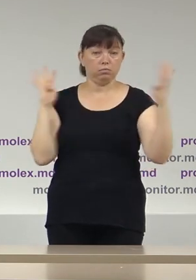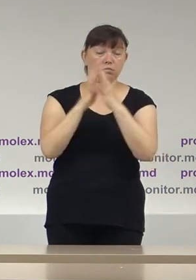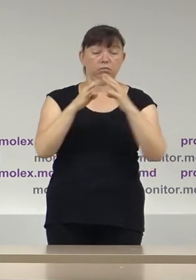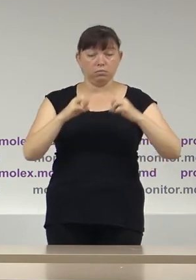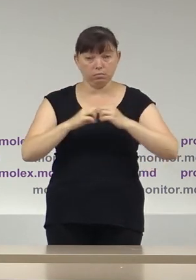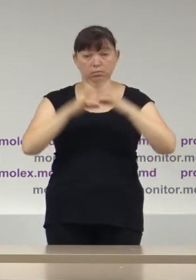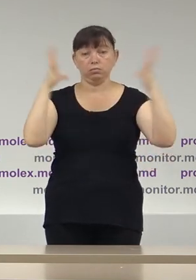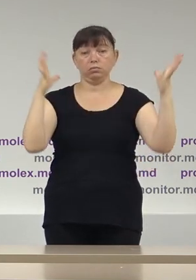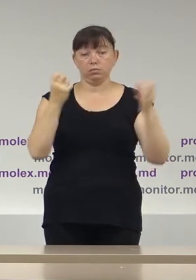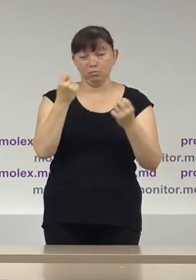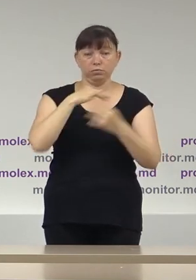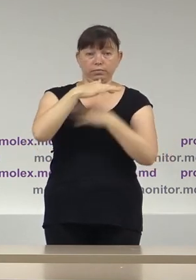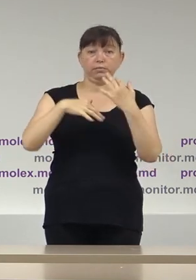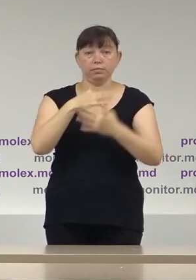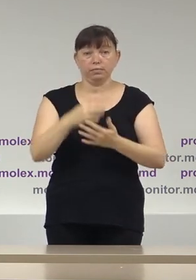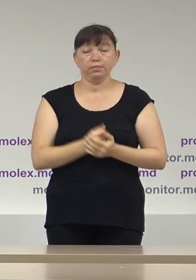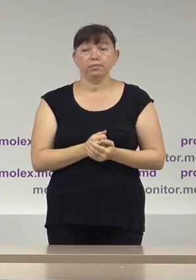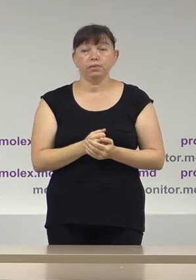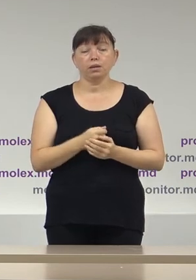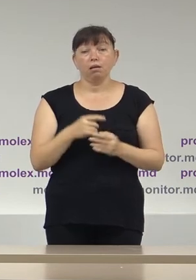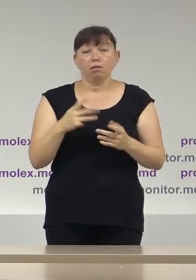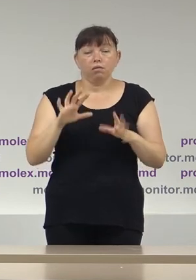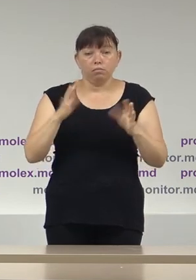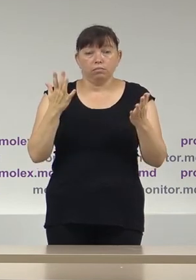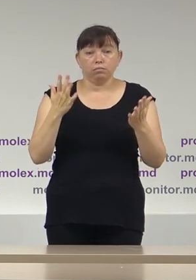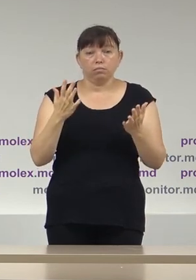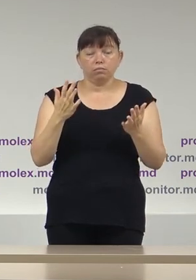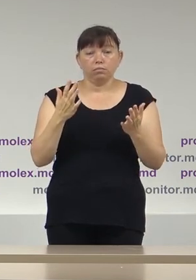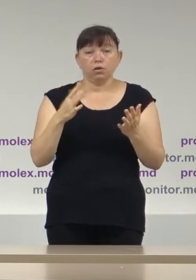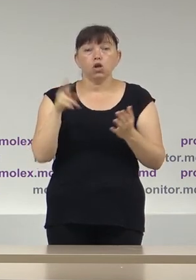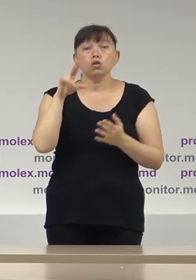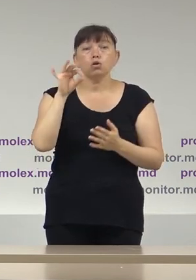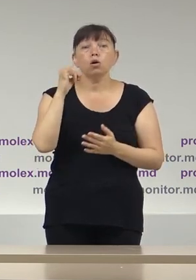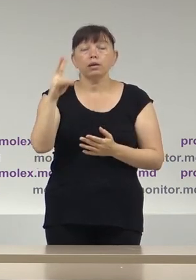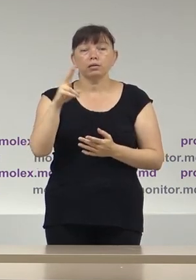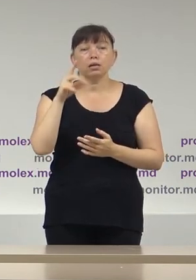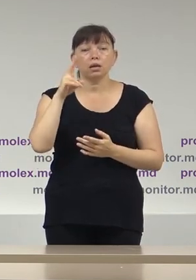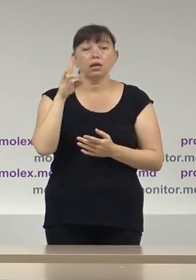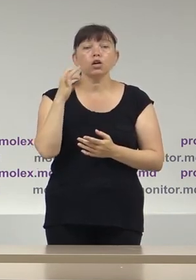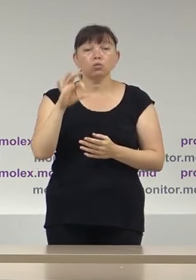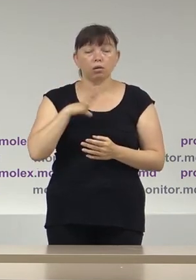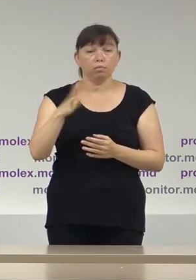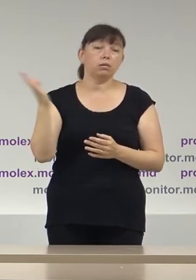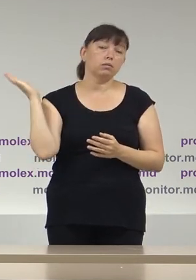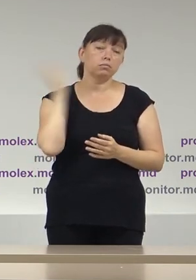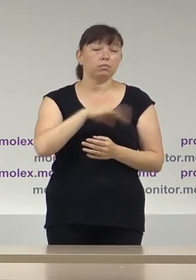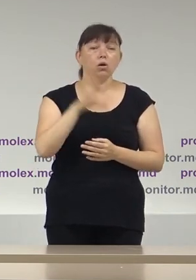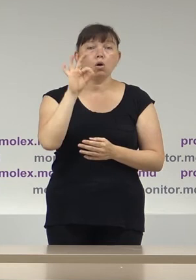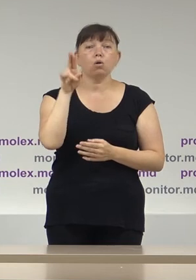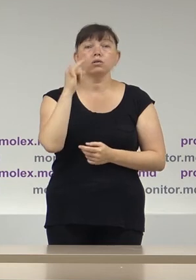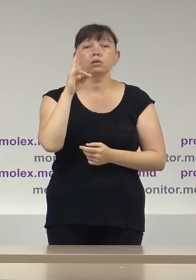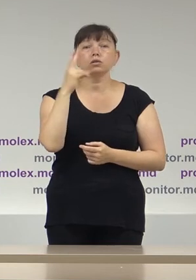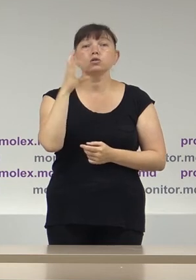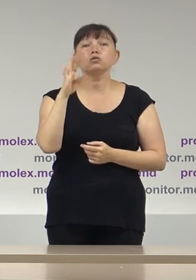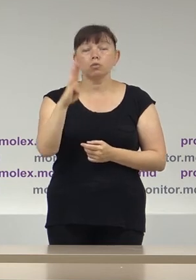order to prevent access into the office, the Socialists made a corridor out of